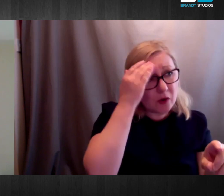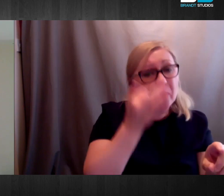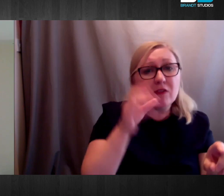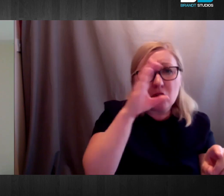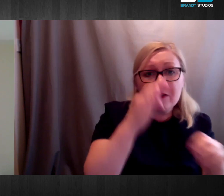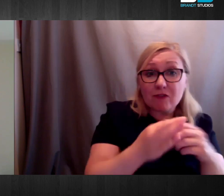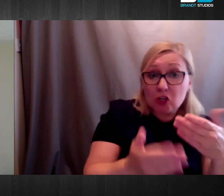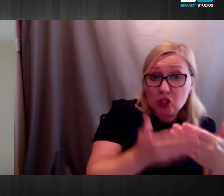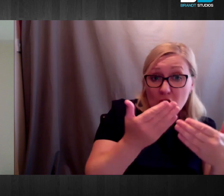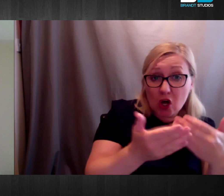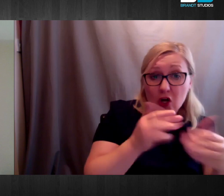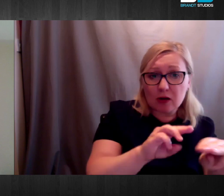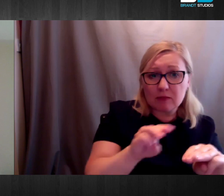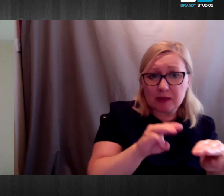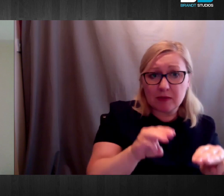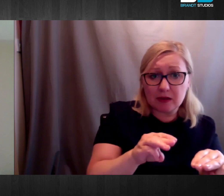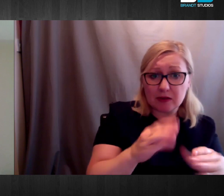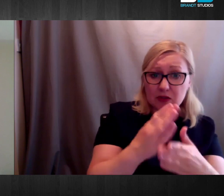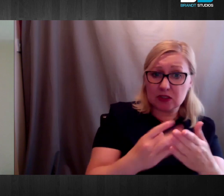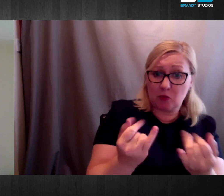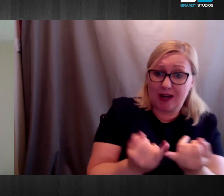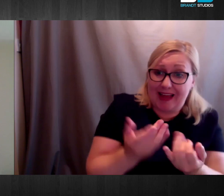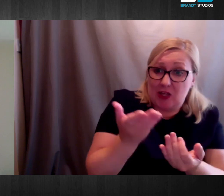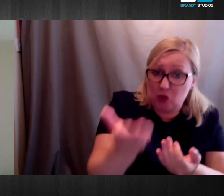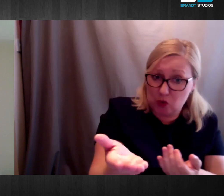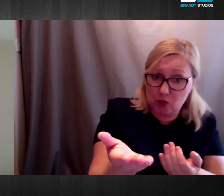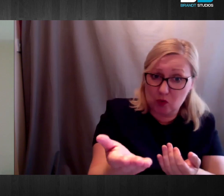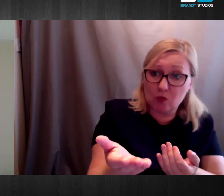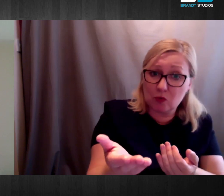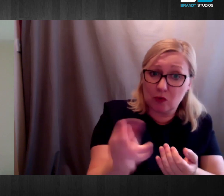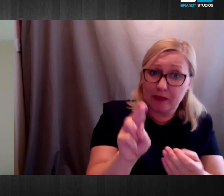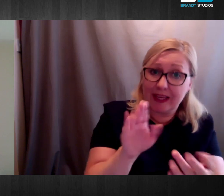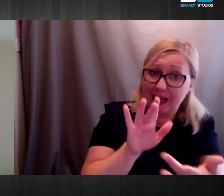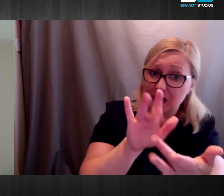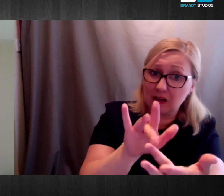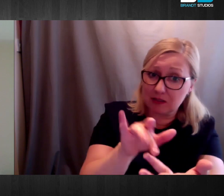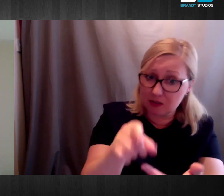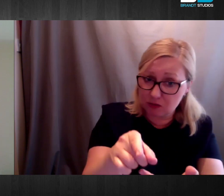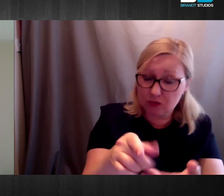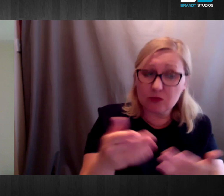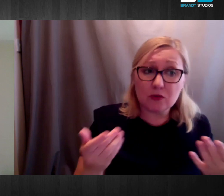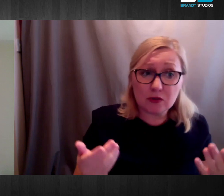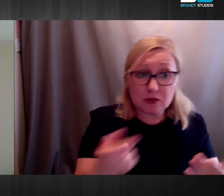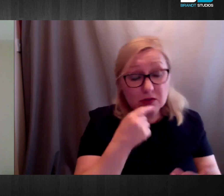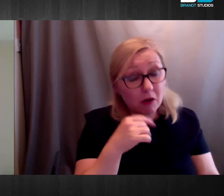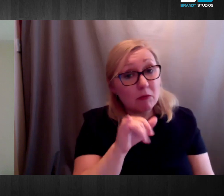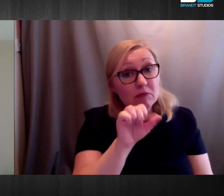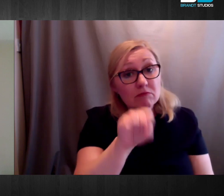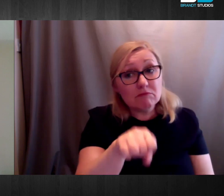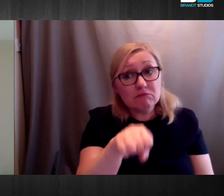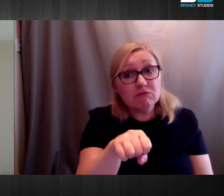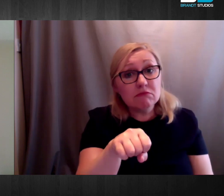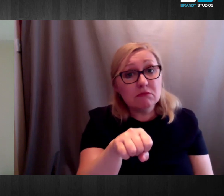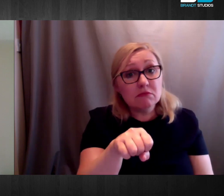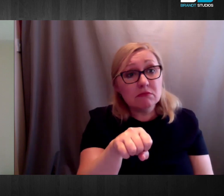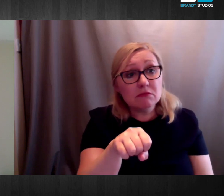Yeah, for sure. I think at the time there is now, like everything is online.